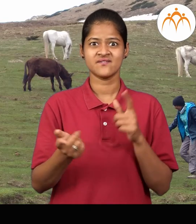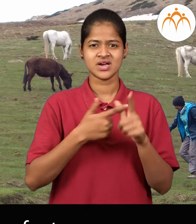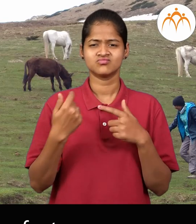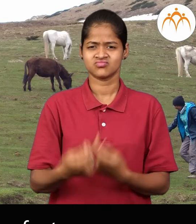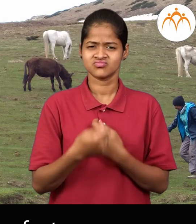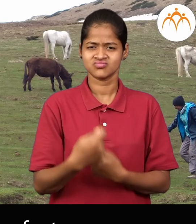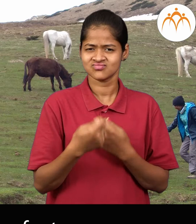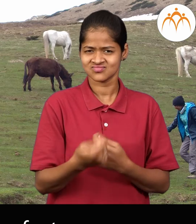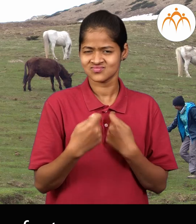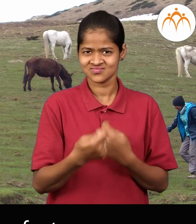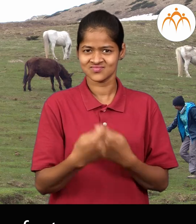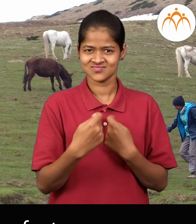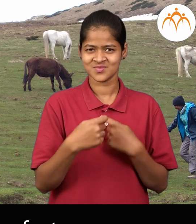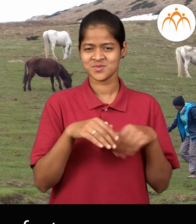Horse can run fast.